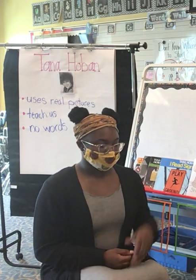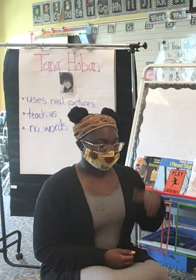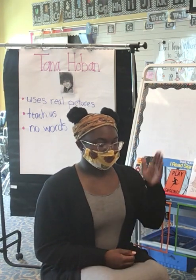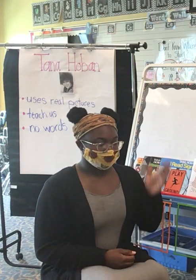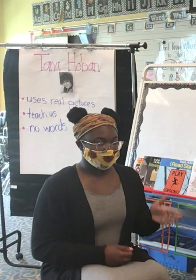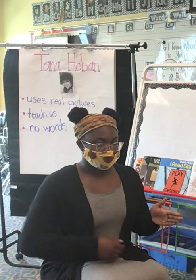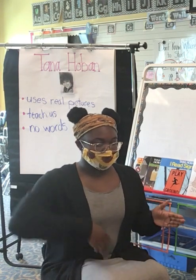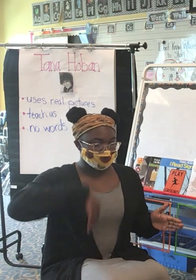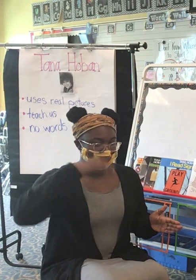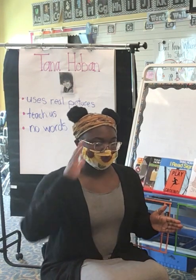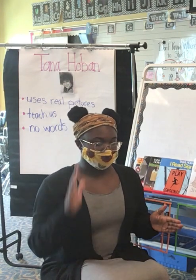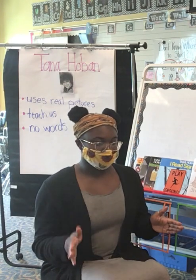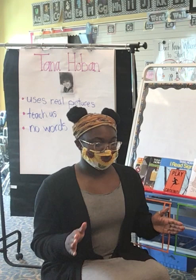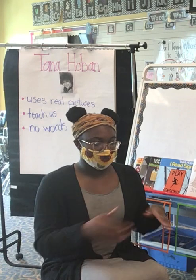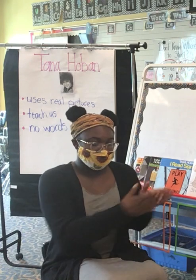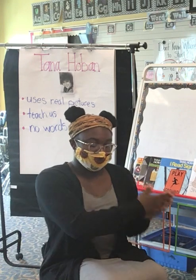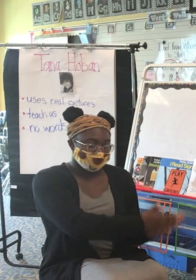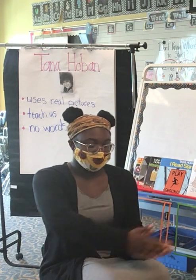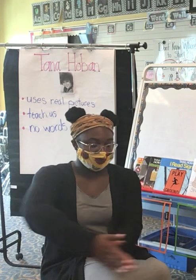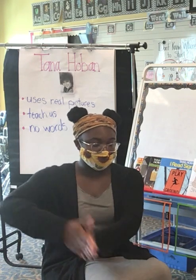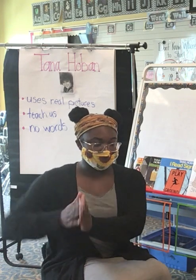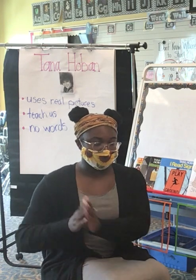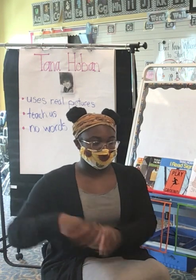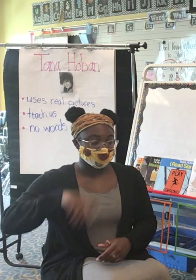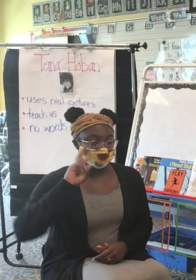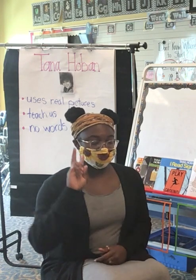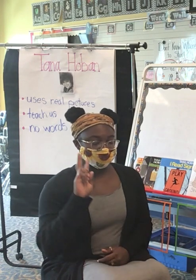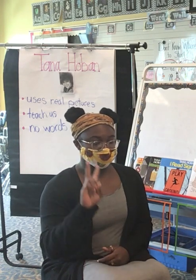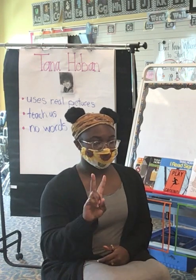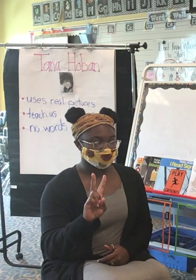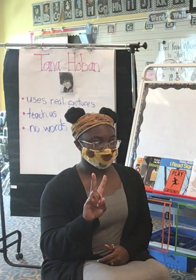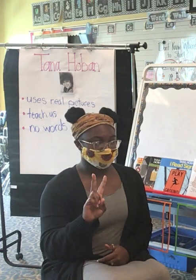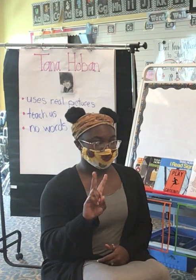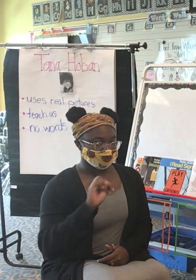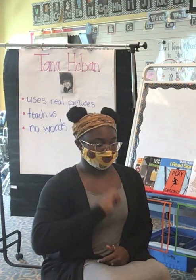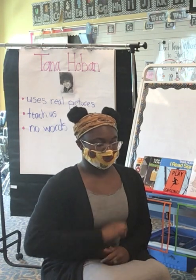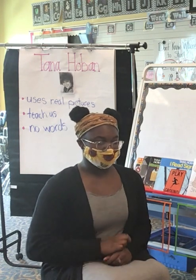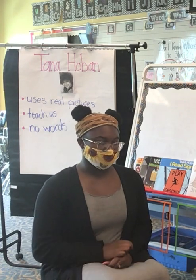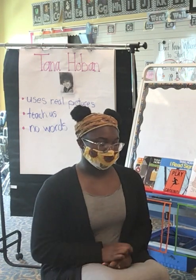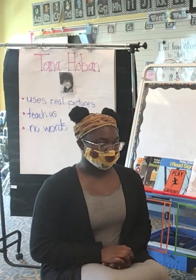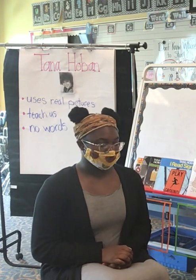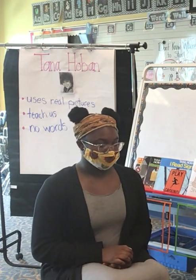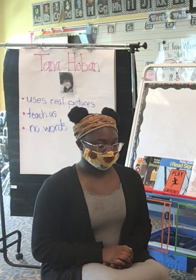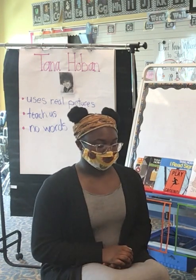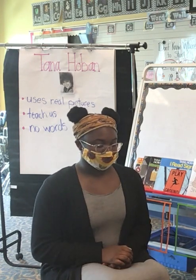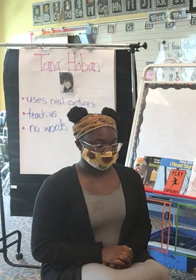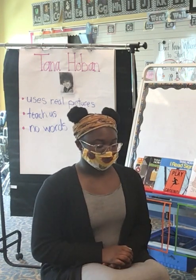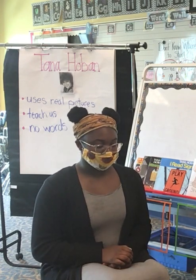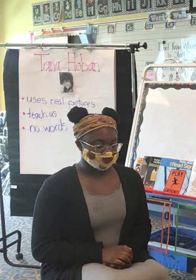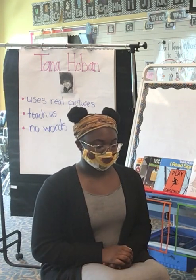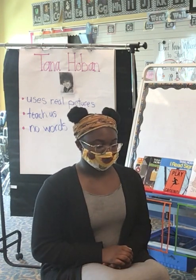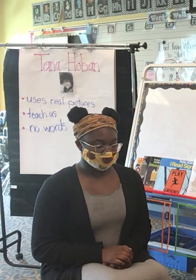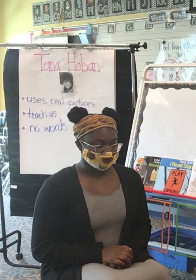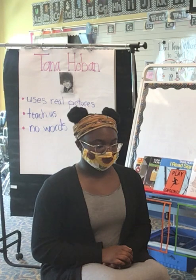absent. Absent, absent. How many are there? Two syllables. Okay, let's keep